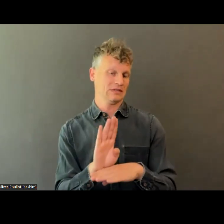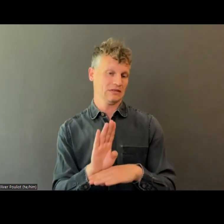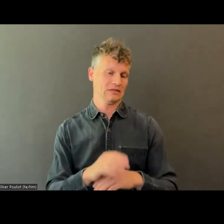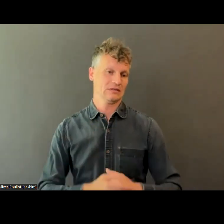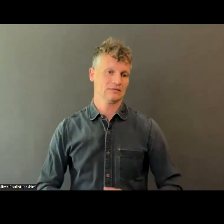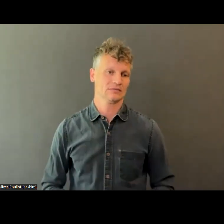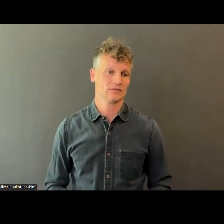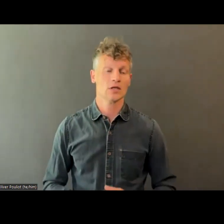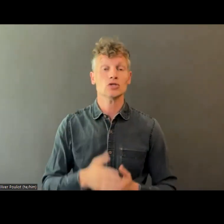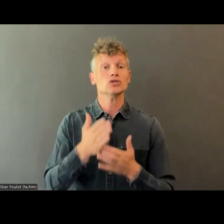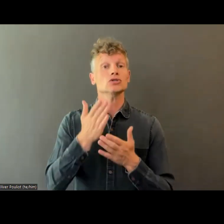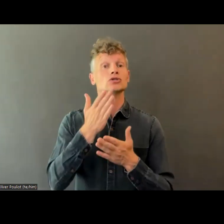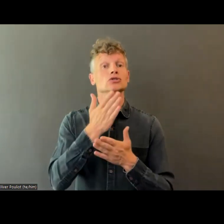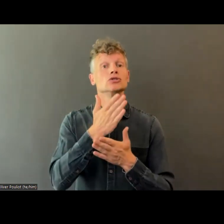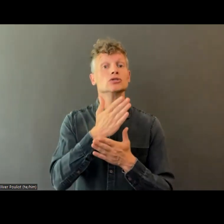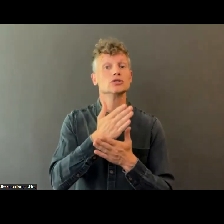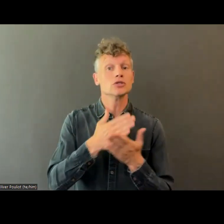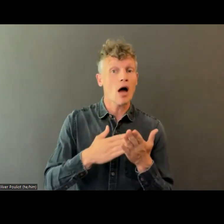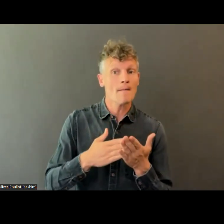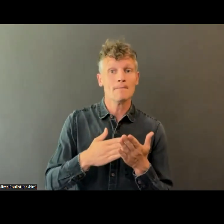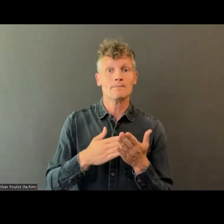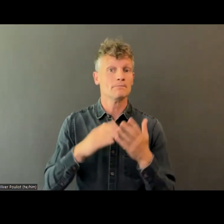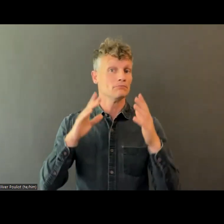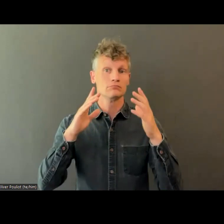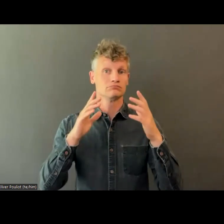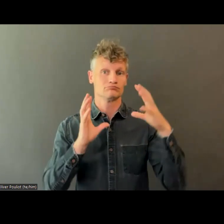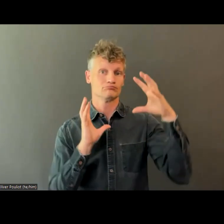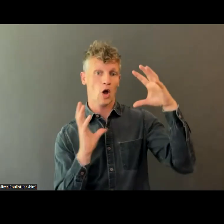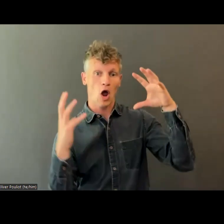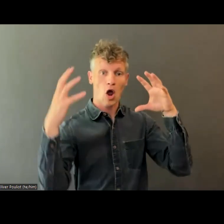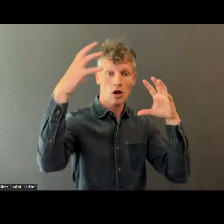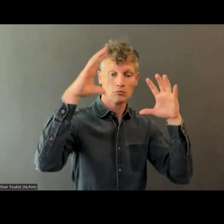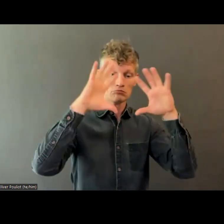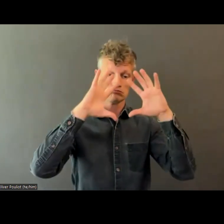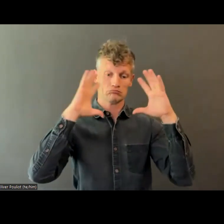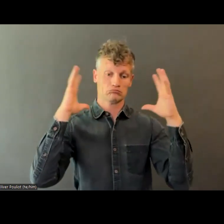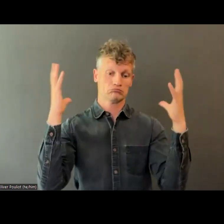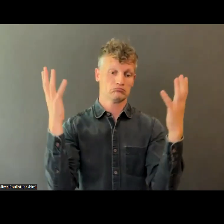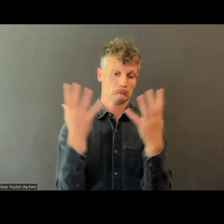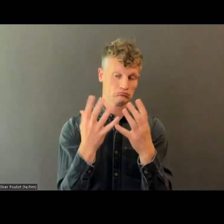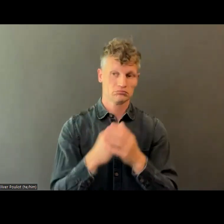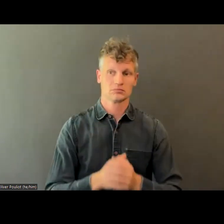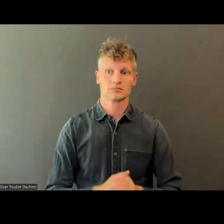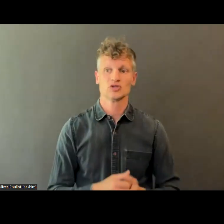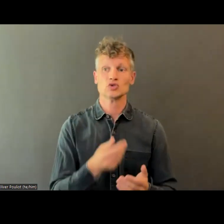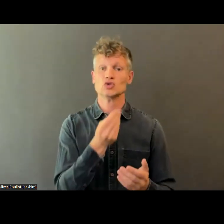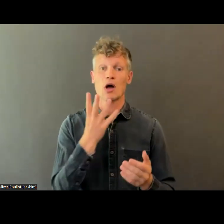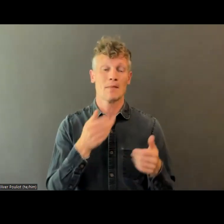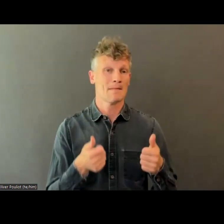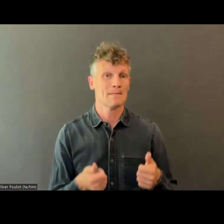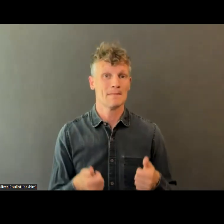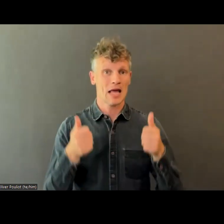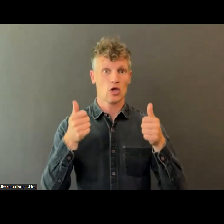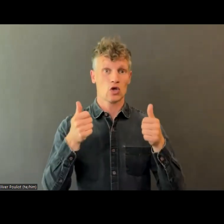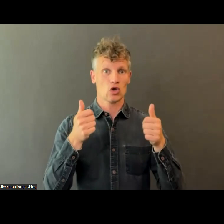what exactly it is that that procurement organizations do. But if I was to kind of distill it and make it